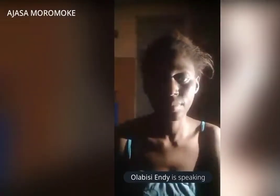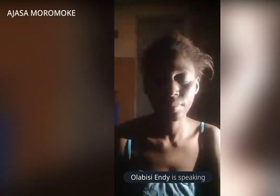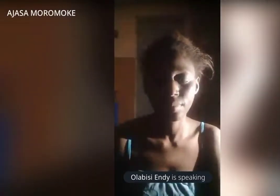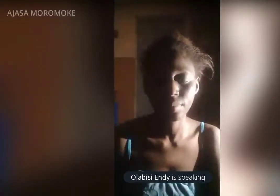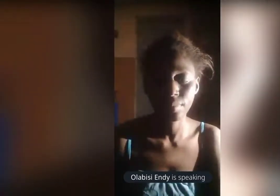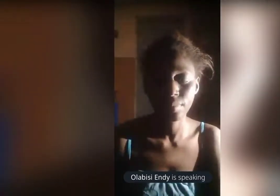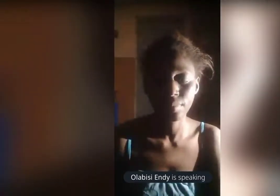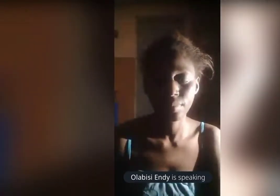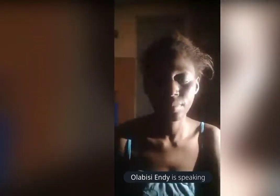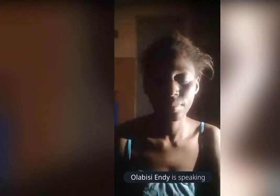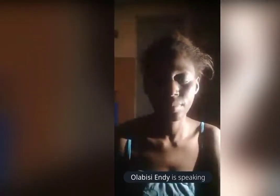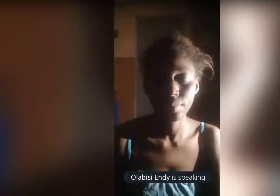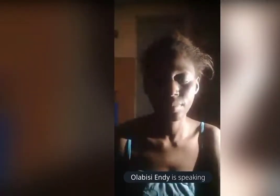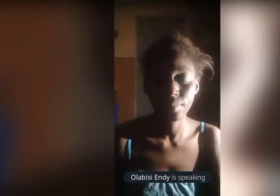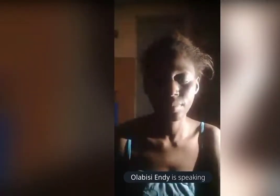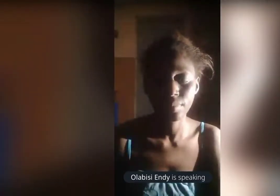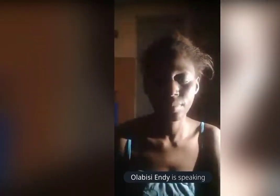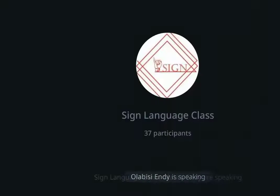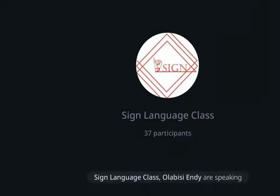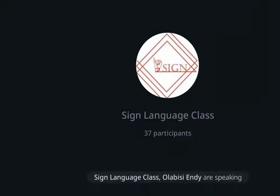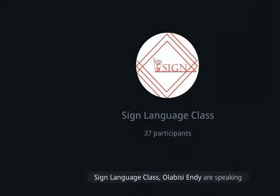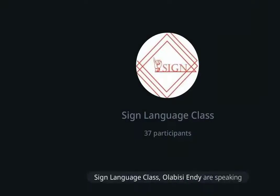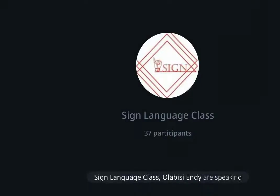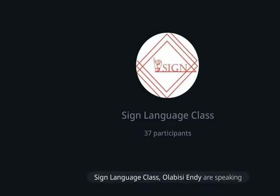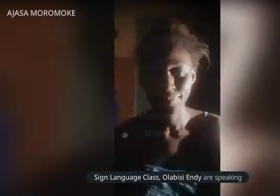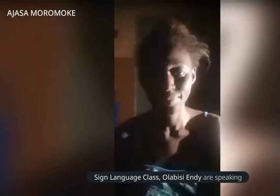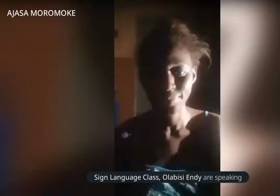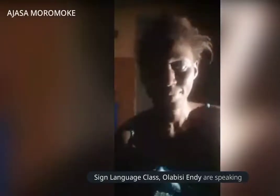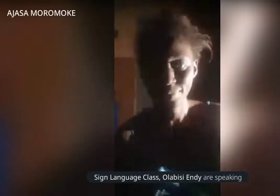get ready. Ajasa, you're welcome. Moromoke.